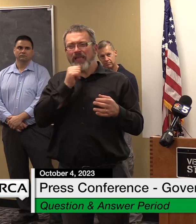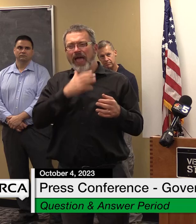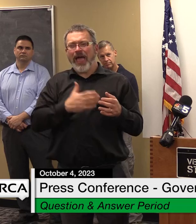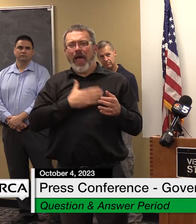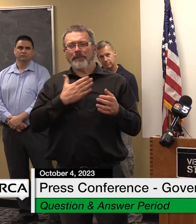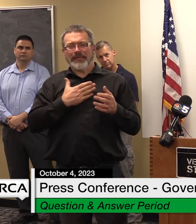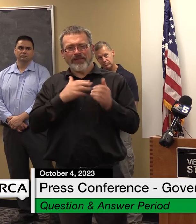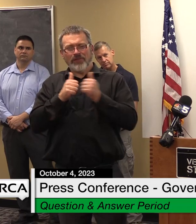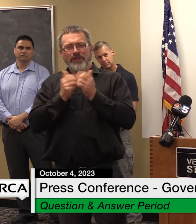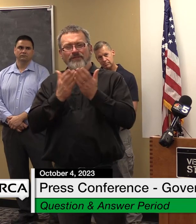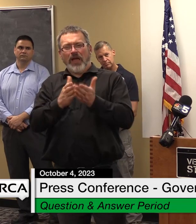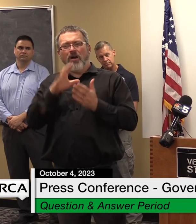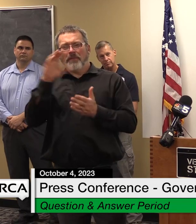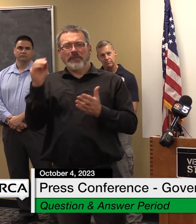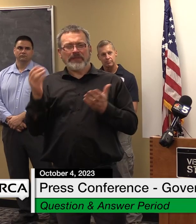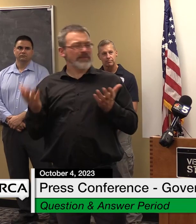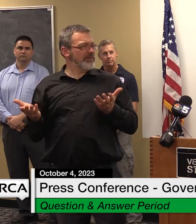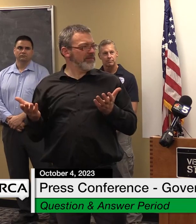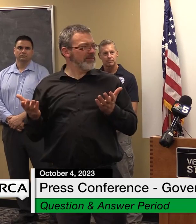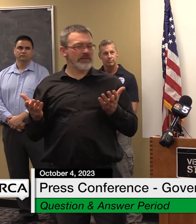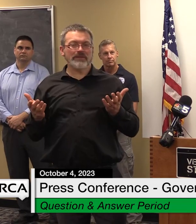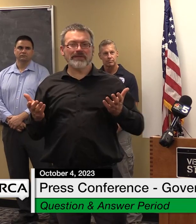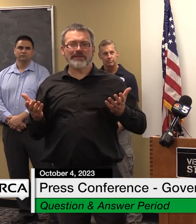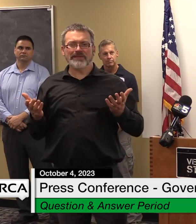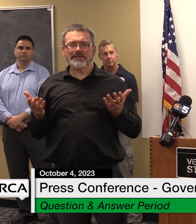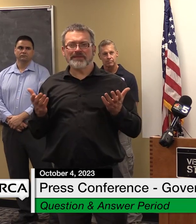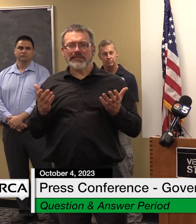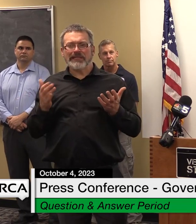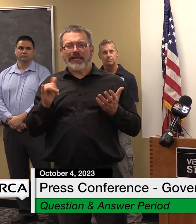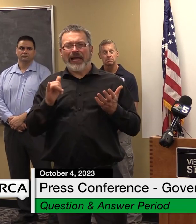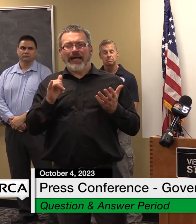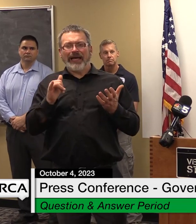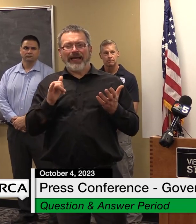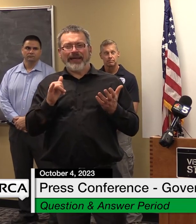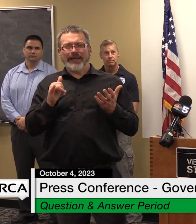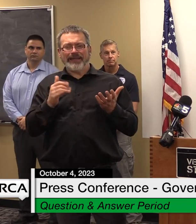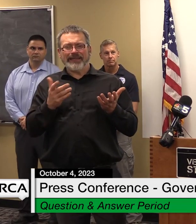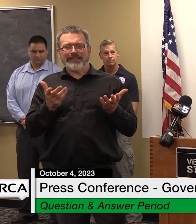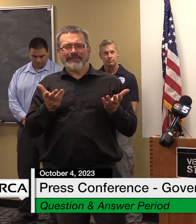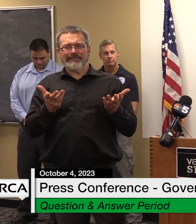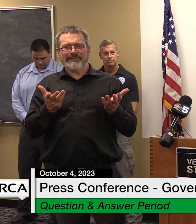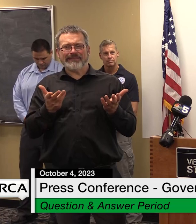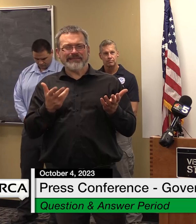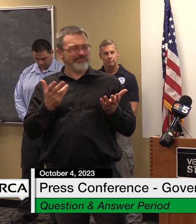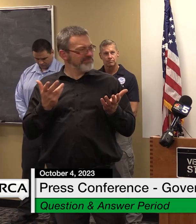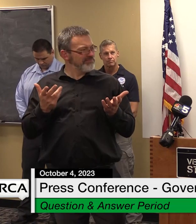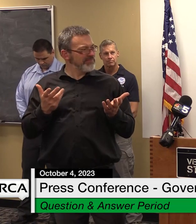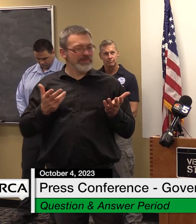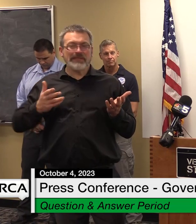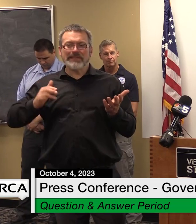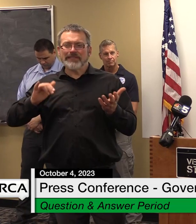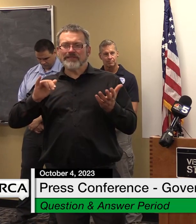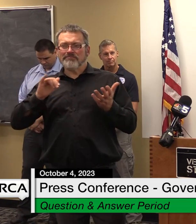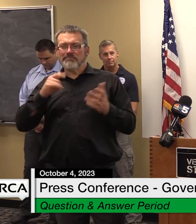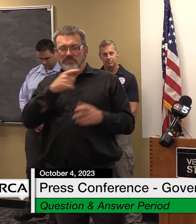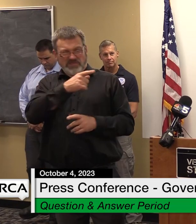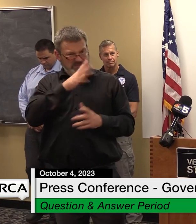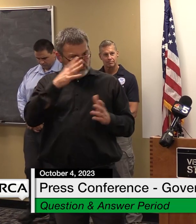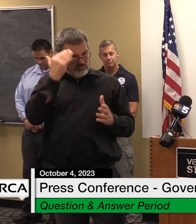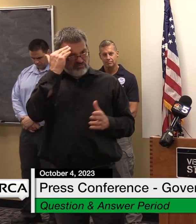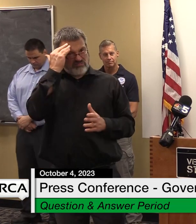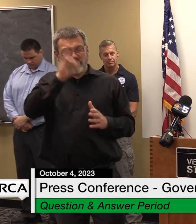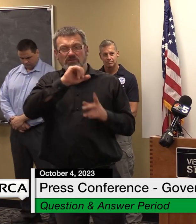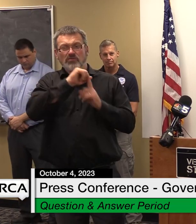and for its monopoly over the ferry service in the state. And I guess I just wondered if you saw that and whether you